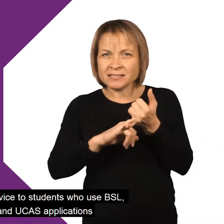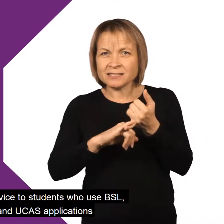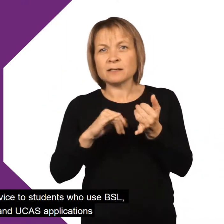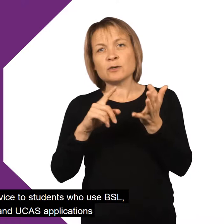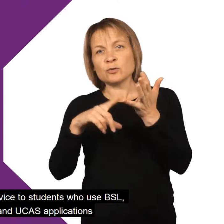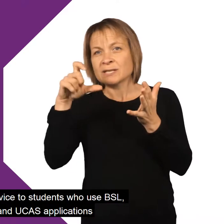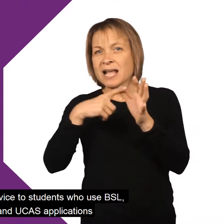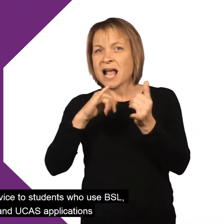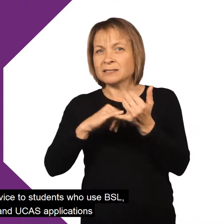applications